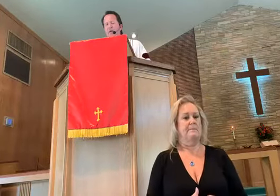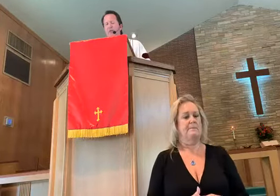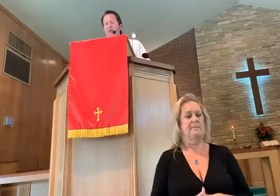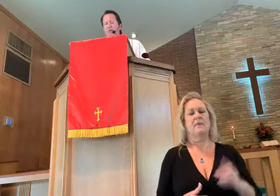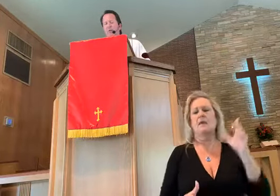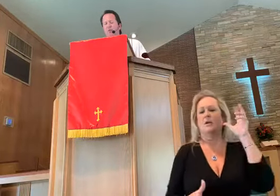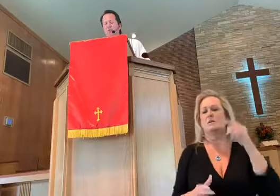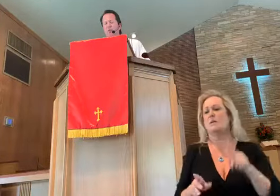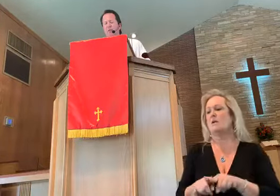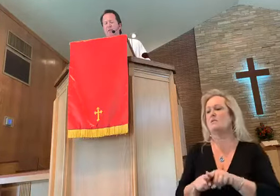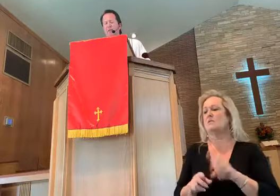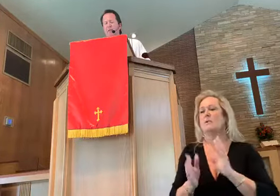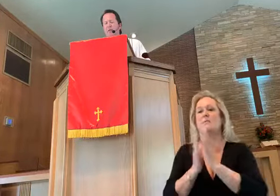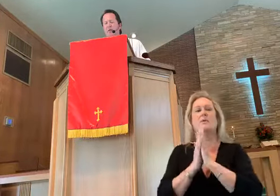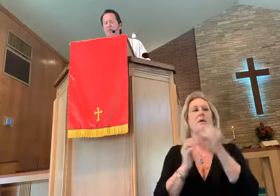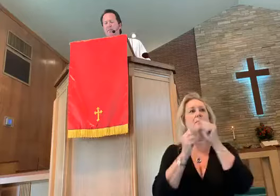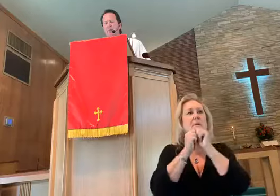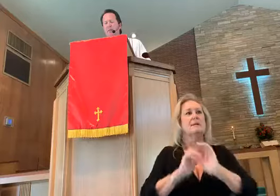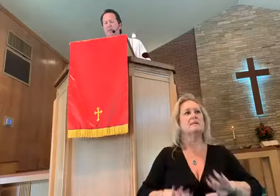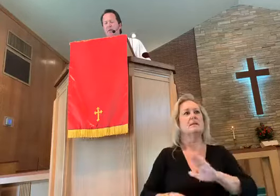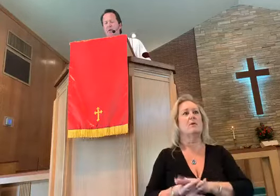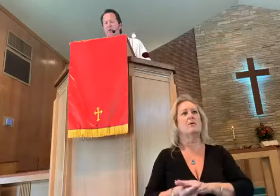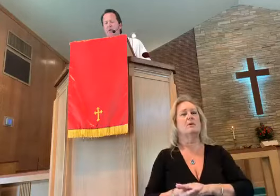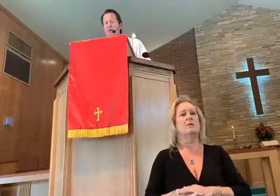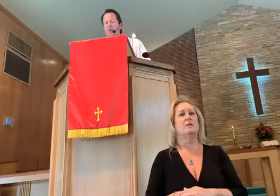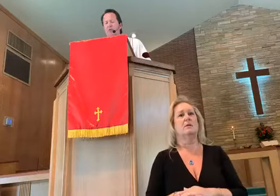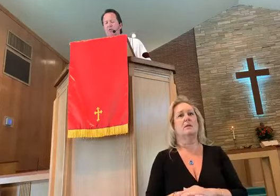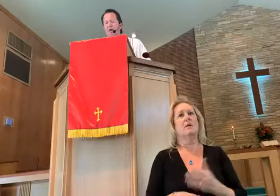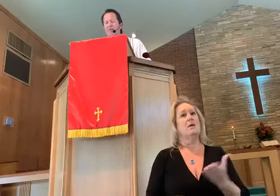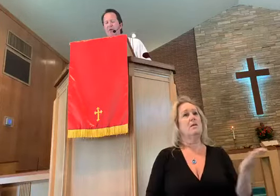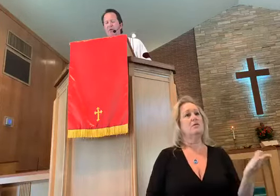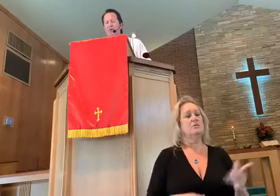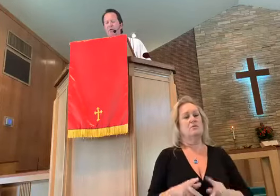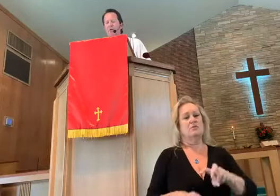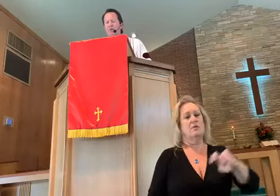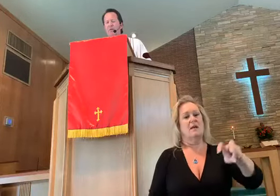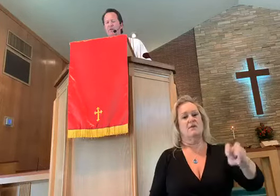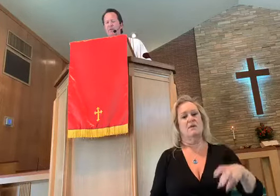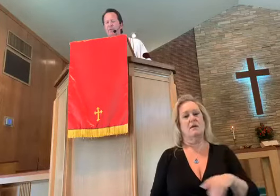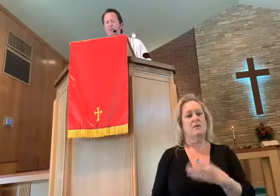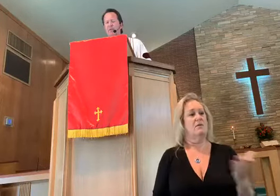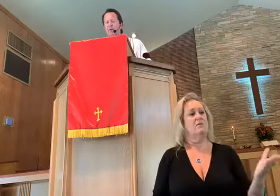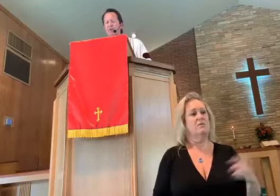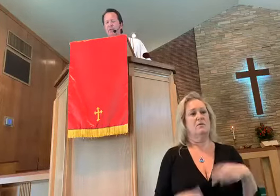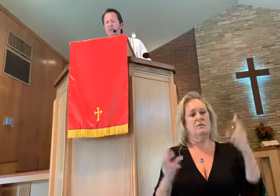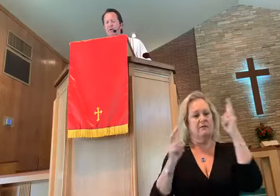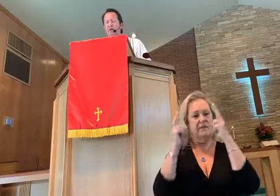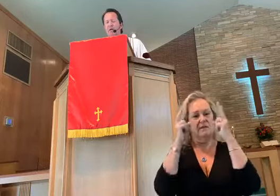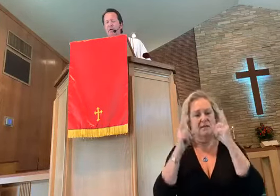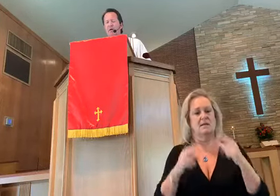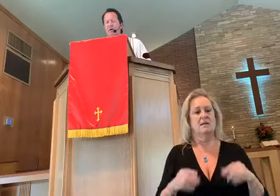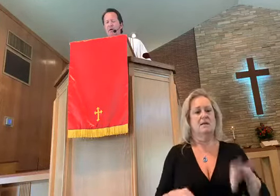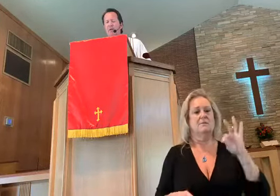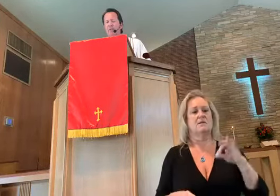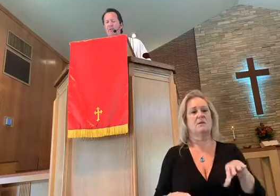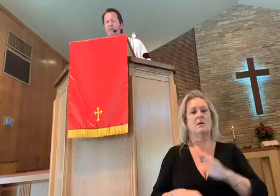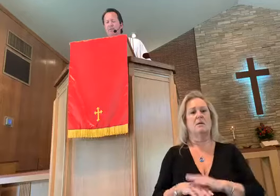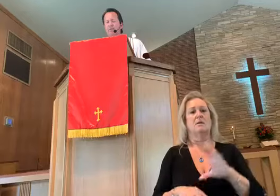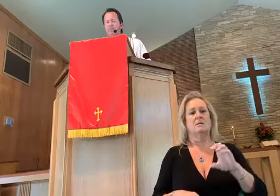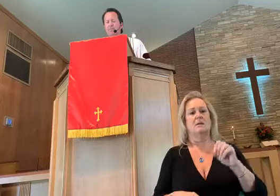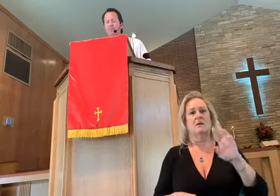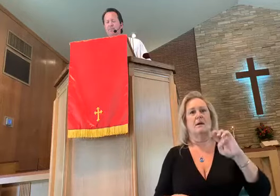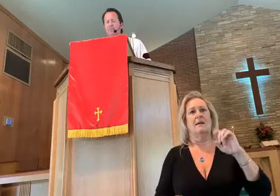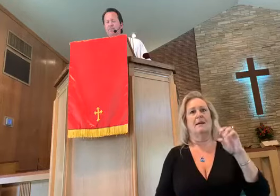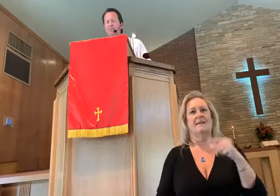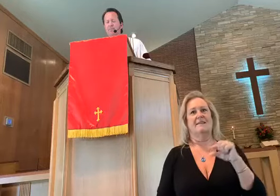Hear us also as we pray your blessing on those who travel and those who are visiting, and especially on Craig and Sue.